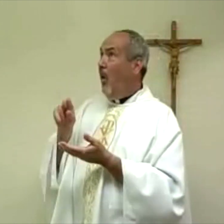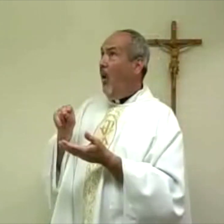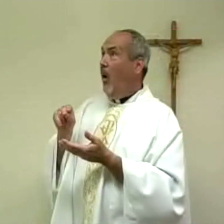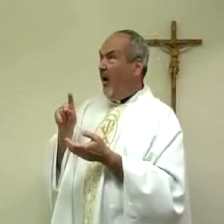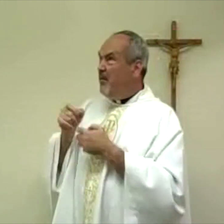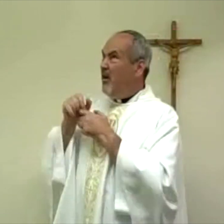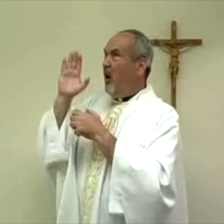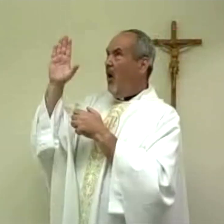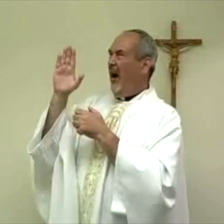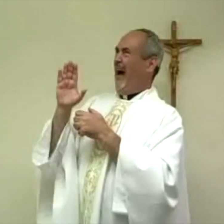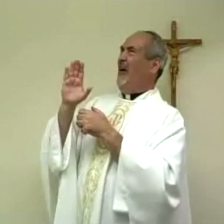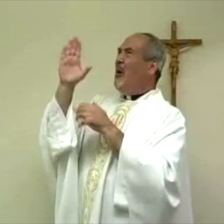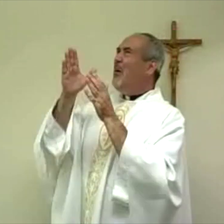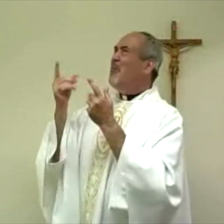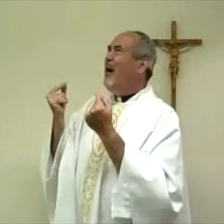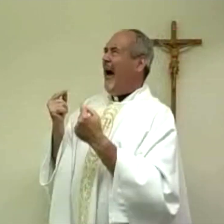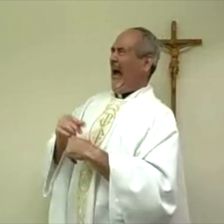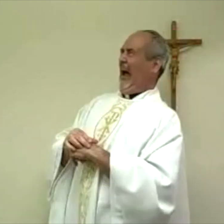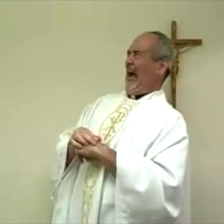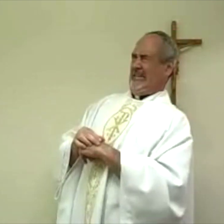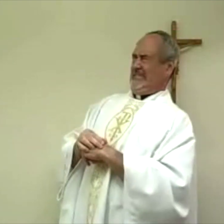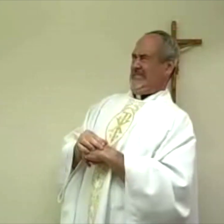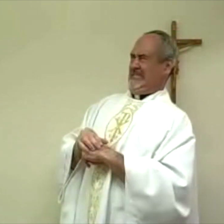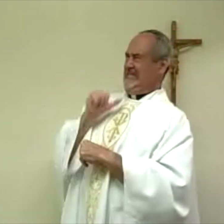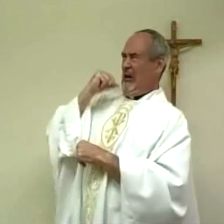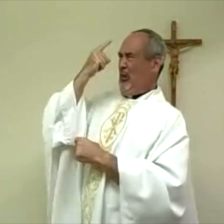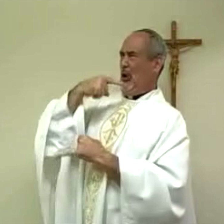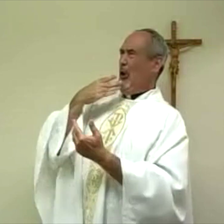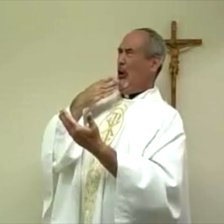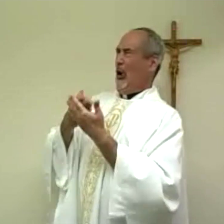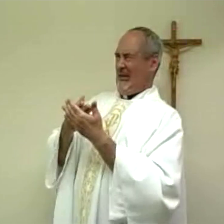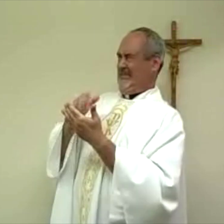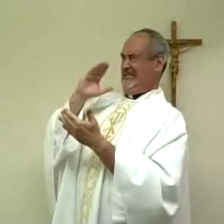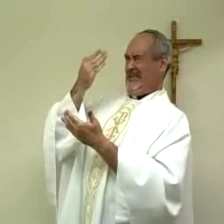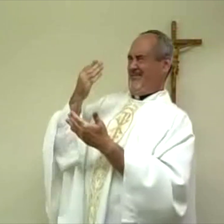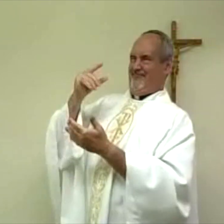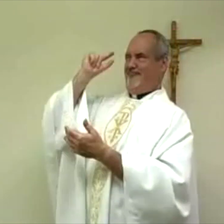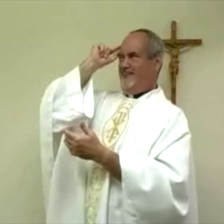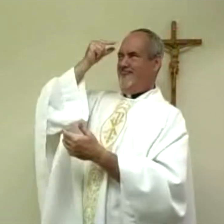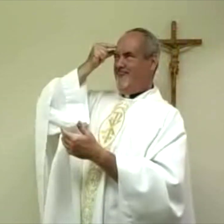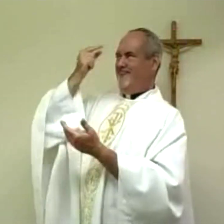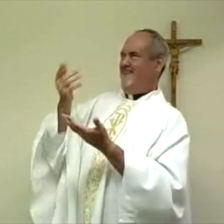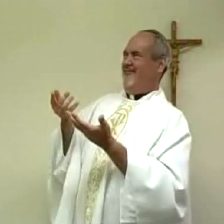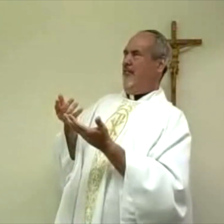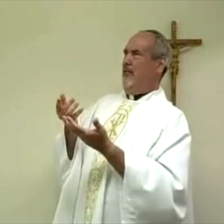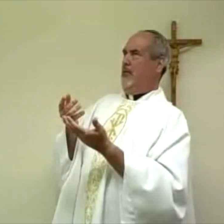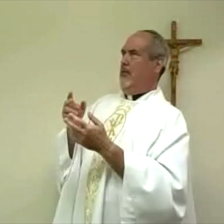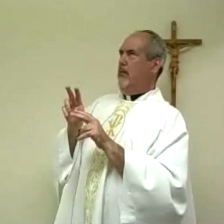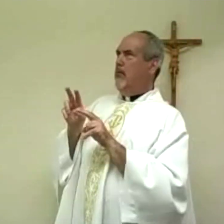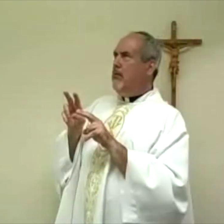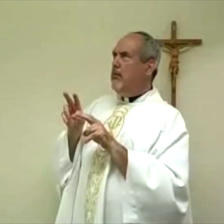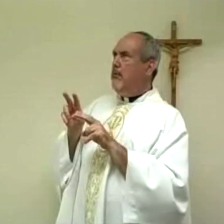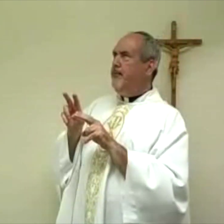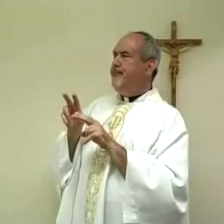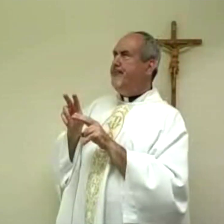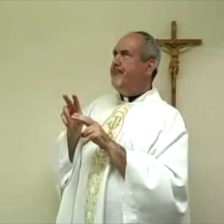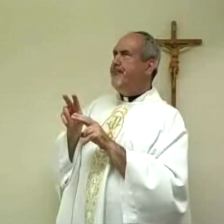better. And when they don't coincide with God's, we're like, "No, that's not a good way to go about this. This is kind of crazy. That doesn't